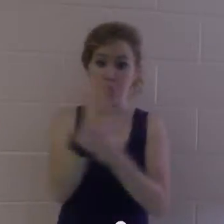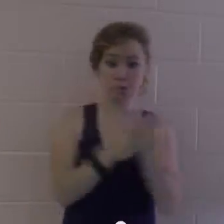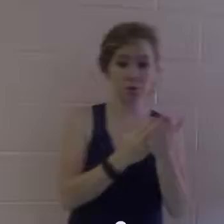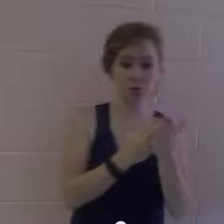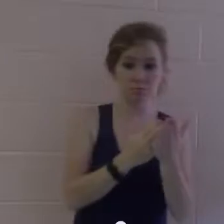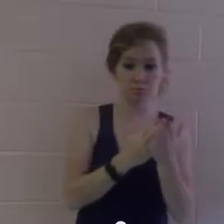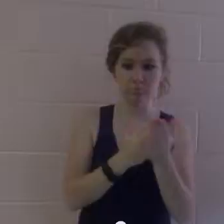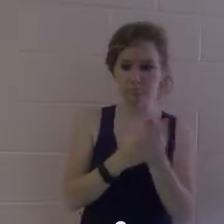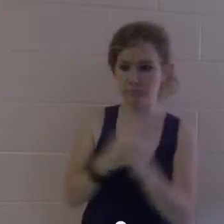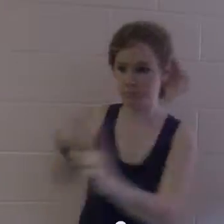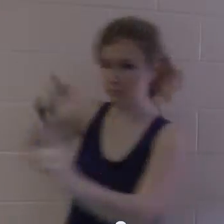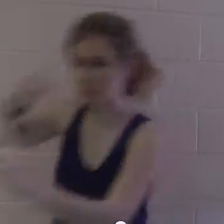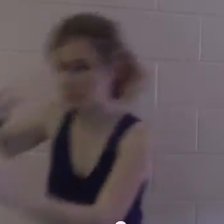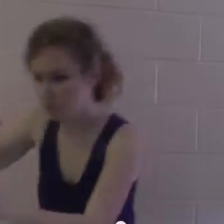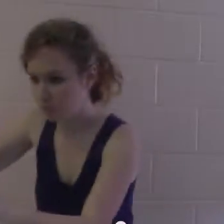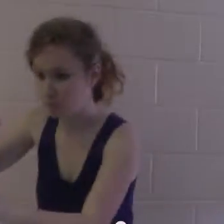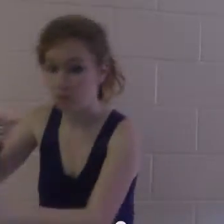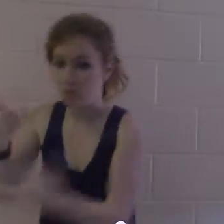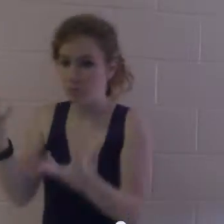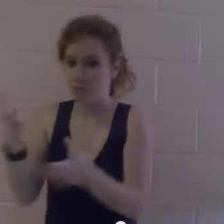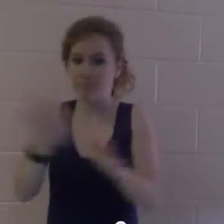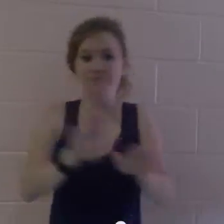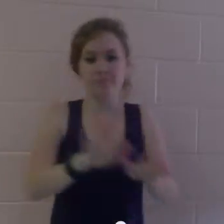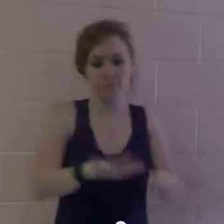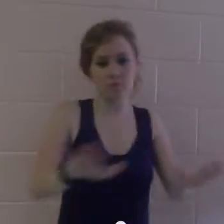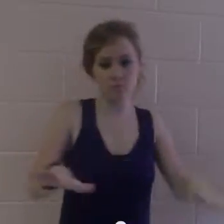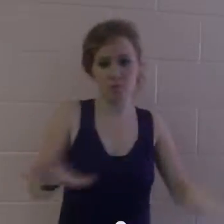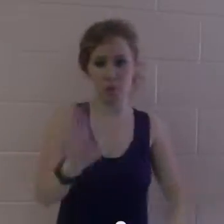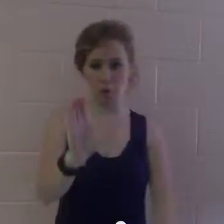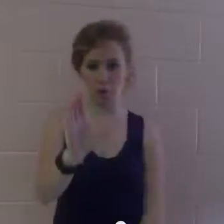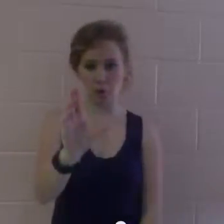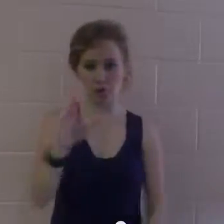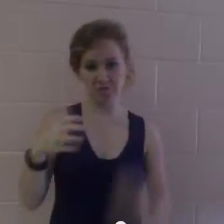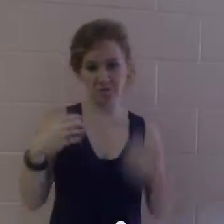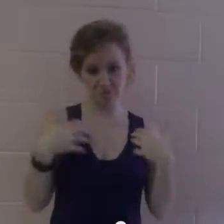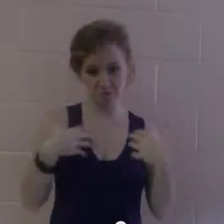The buffalo try and separate the lions from their children.